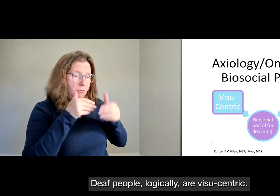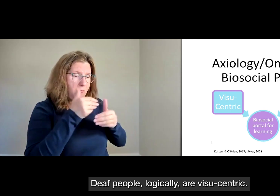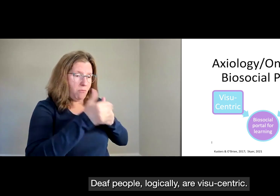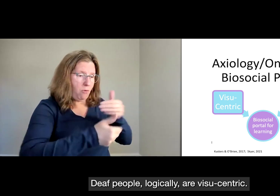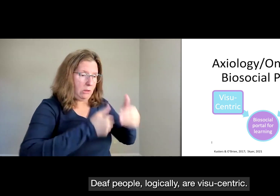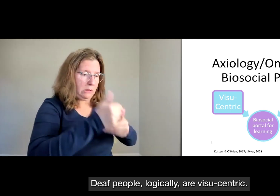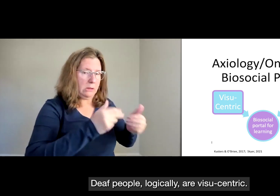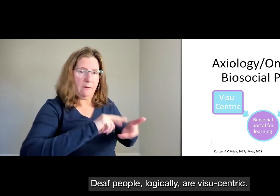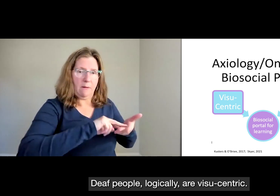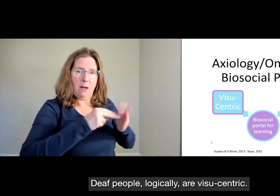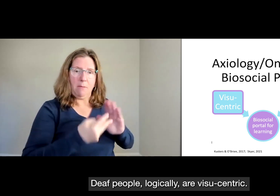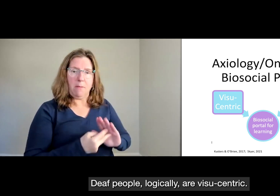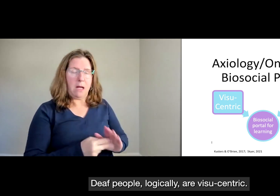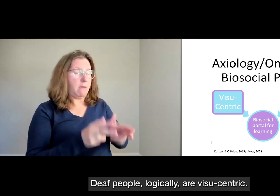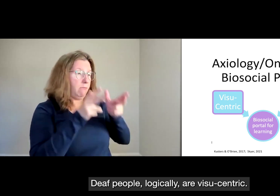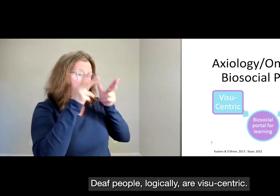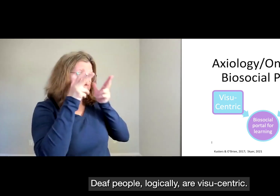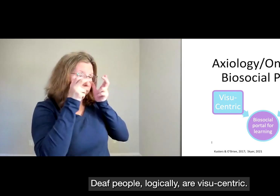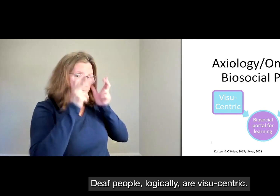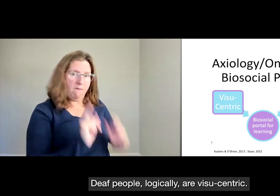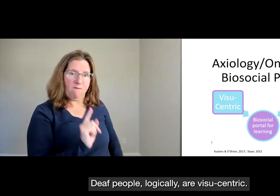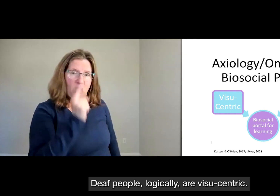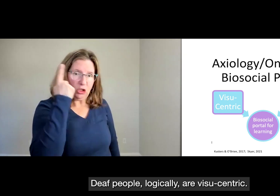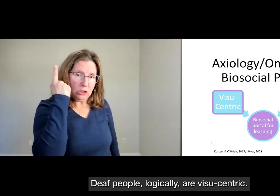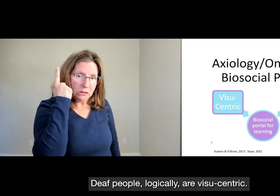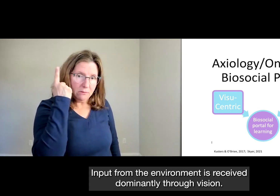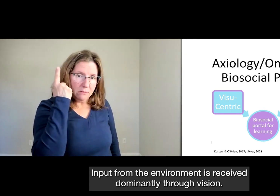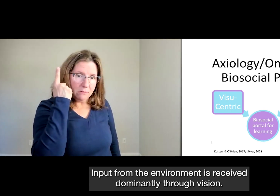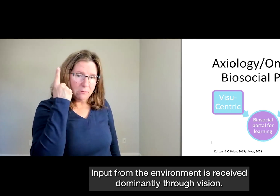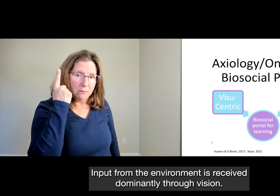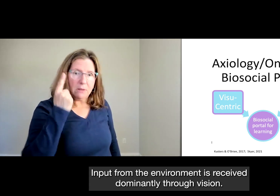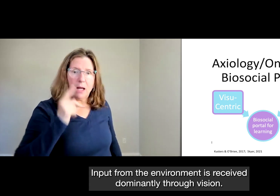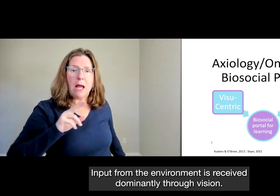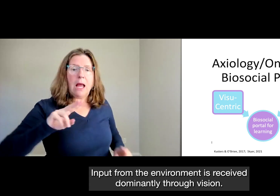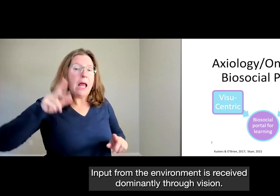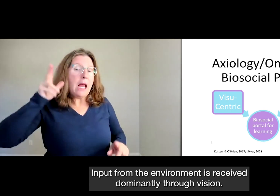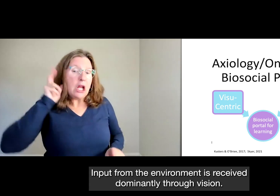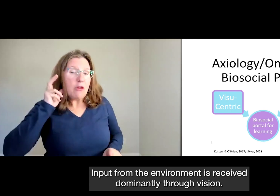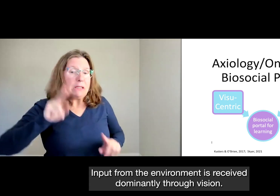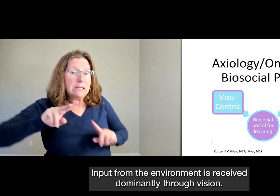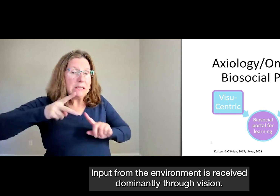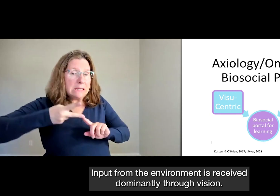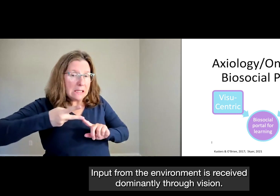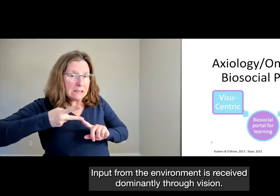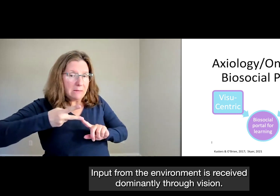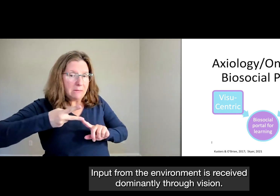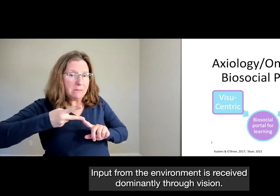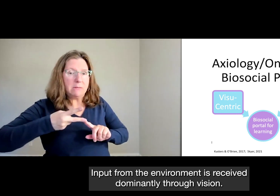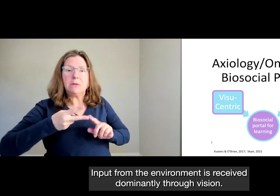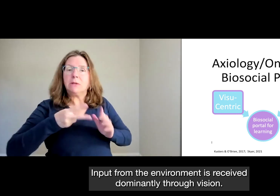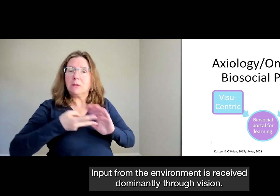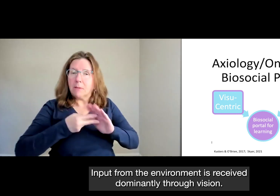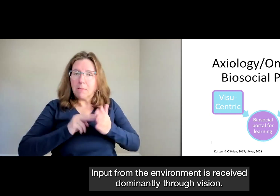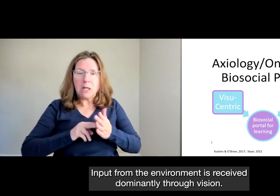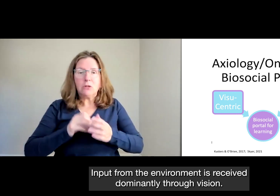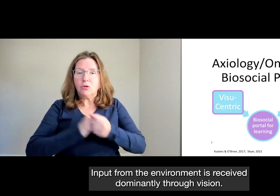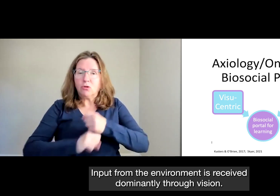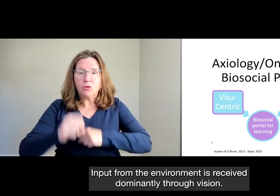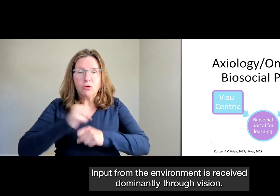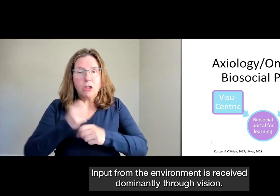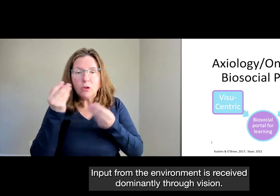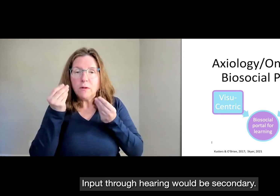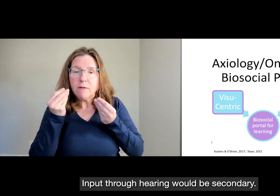Deaf people, logically, are visuocentric. Input from the environment is received dominantly through